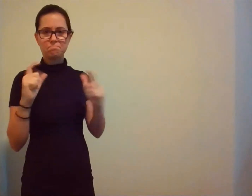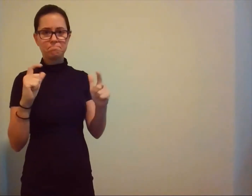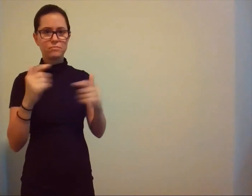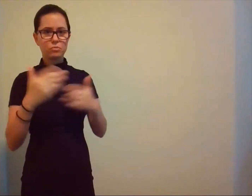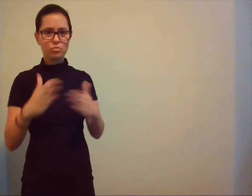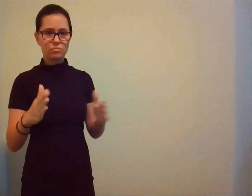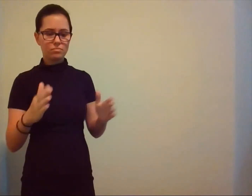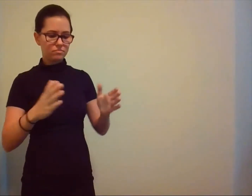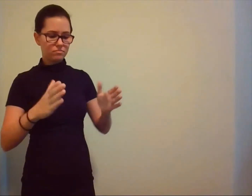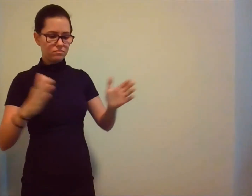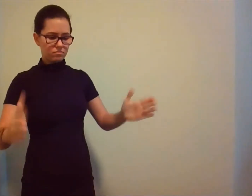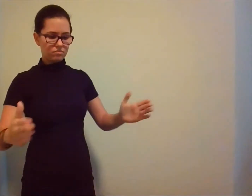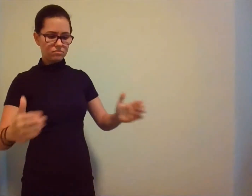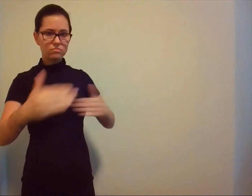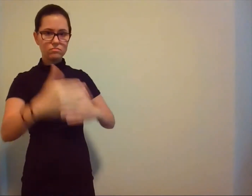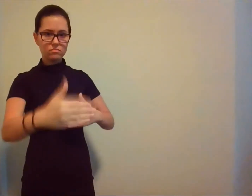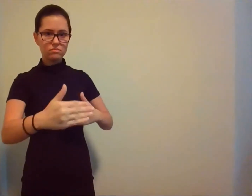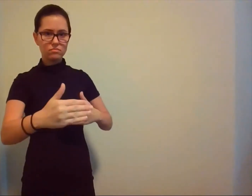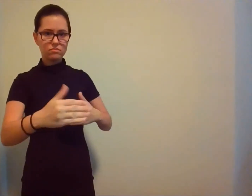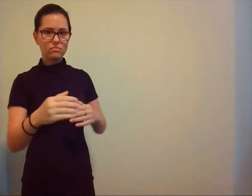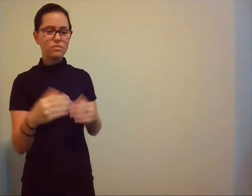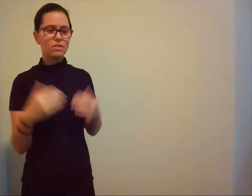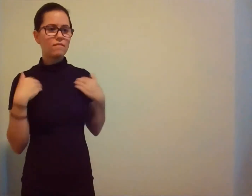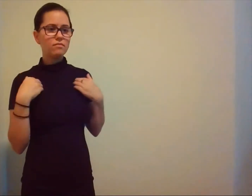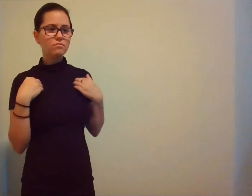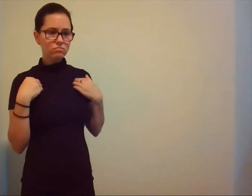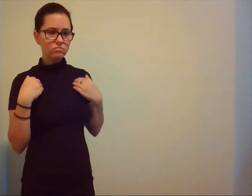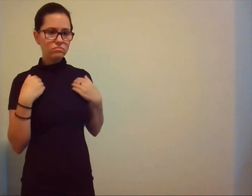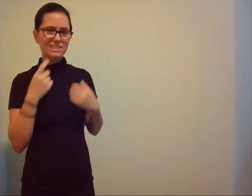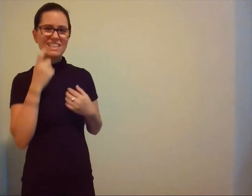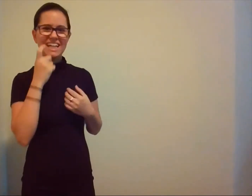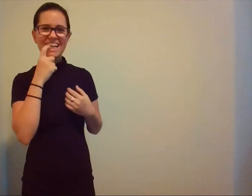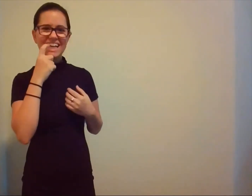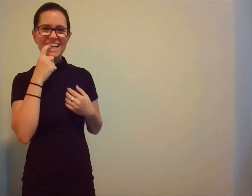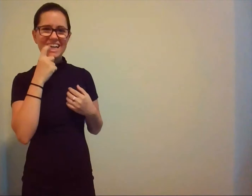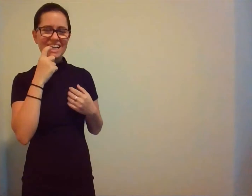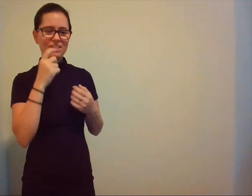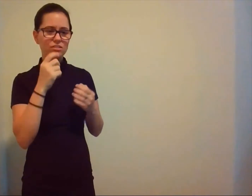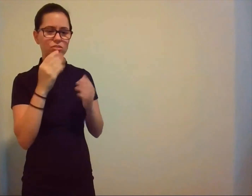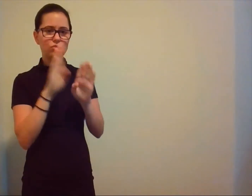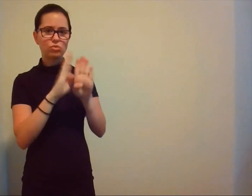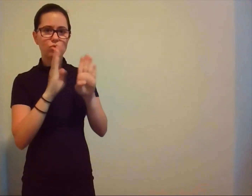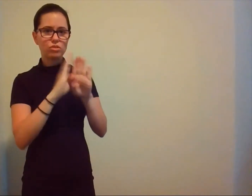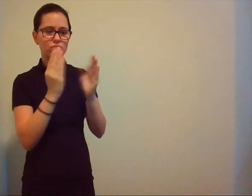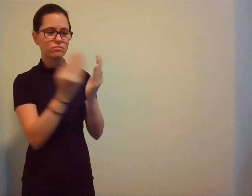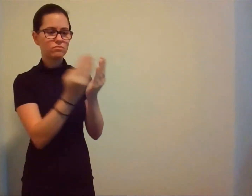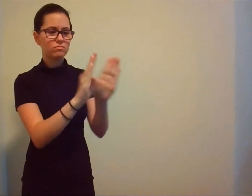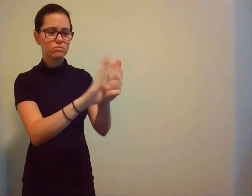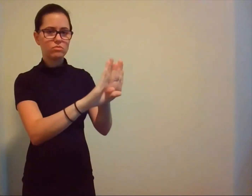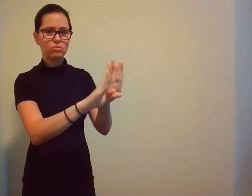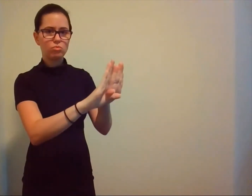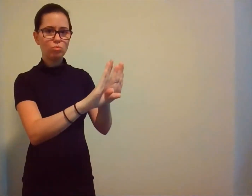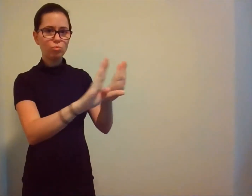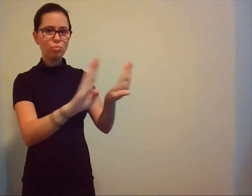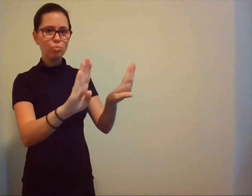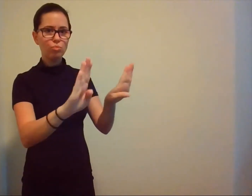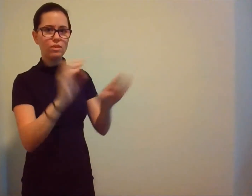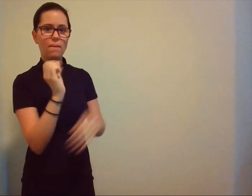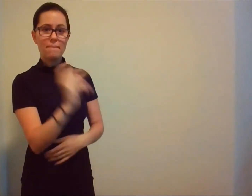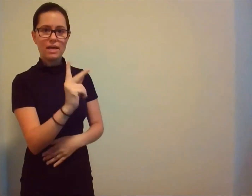door on the side. And then you have to walk downstairs to the beach? There's a deck right there, and there were like two big loungers.